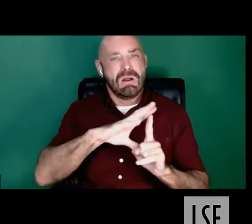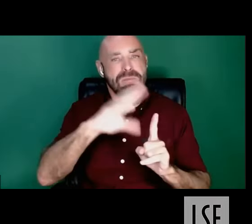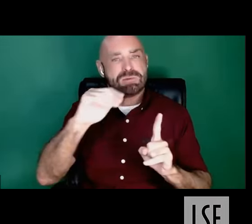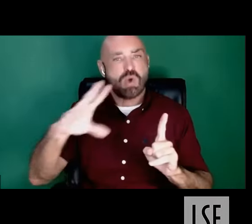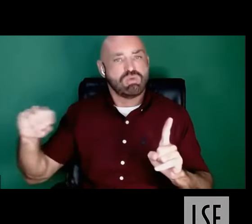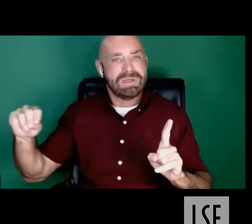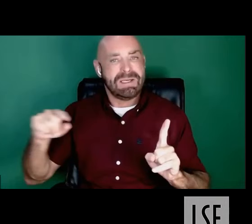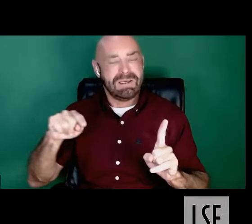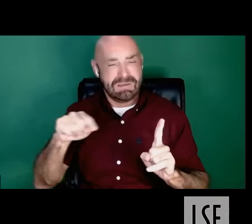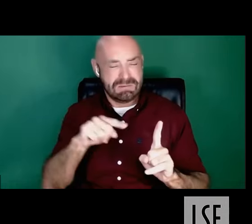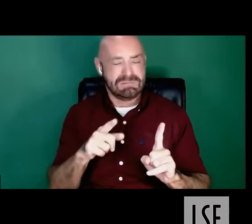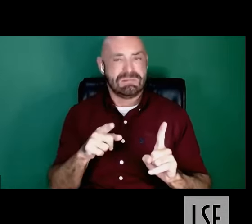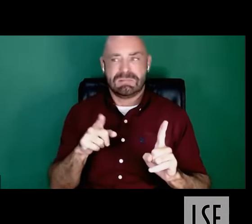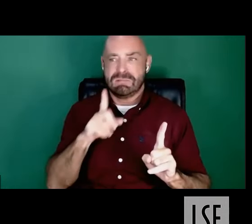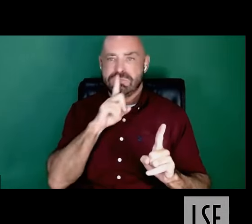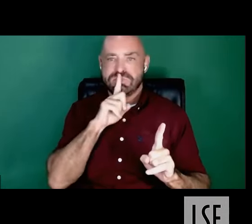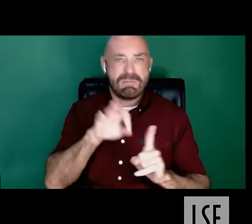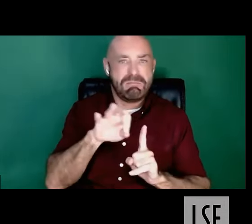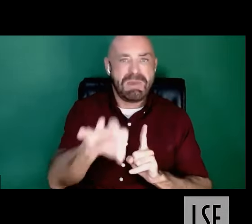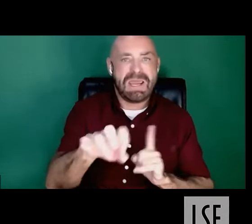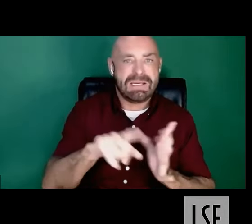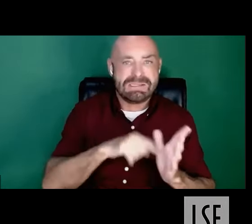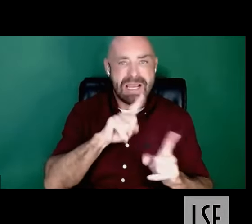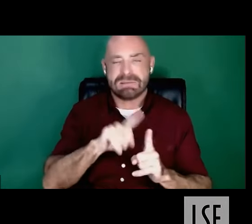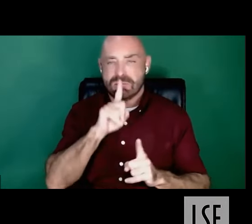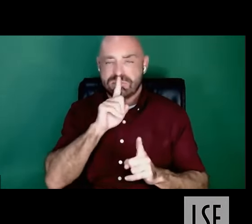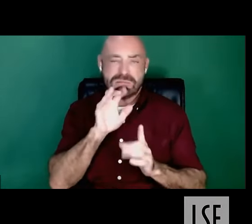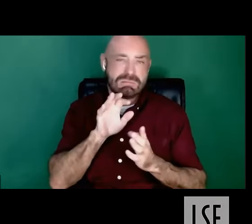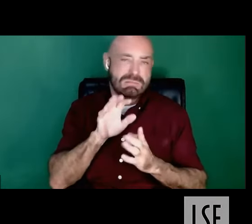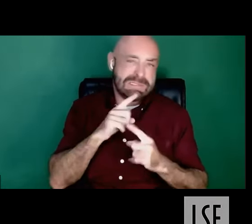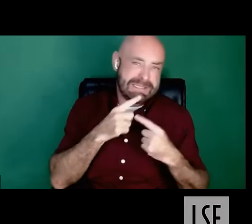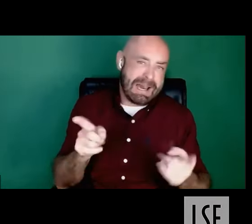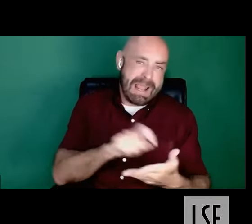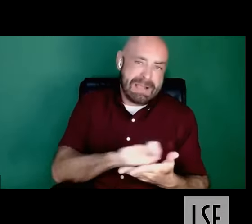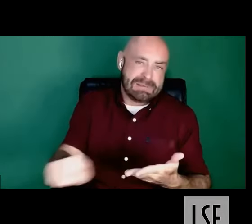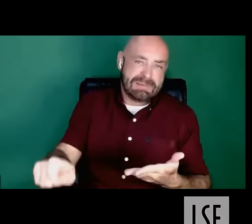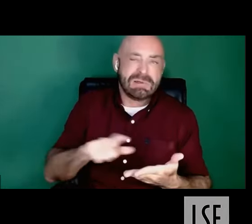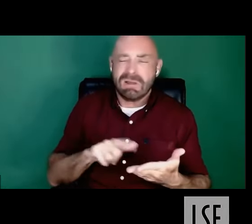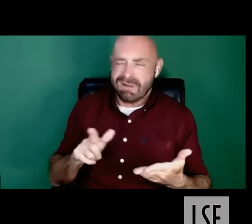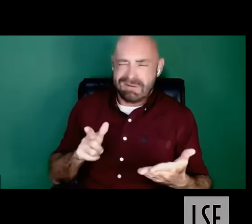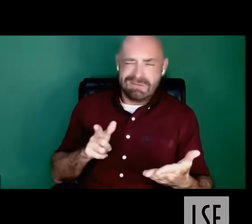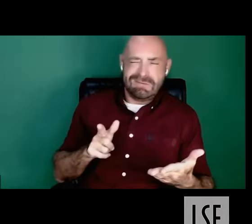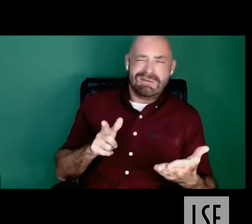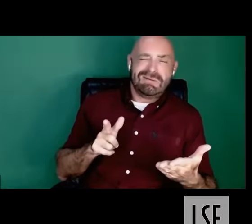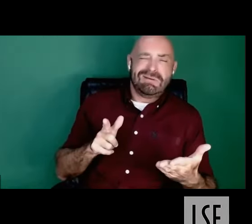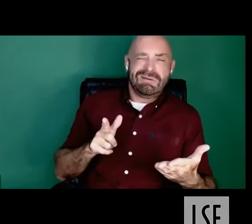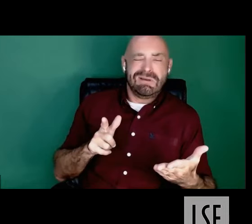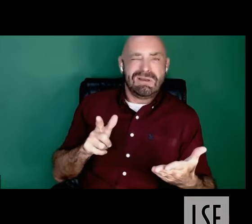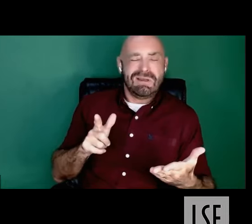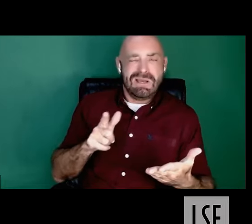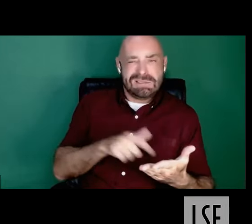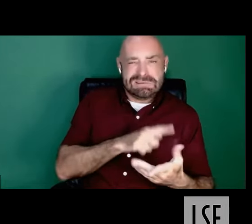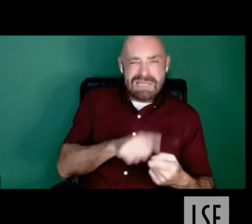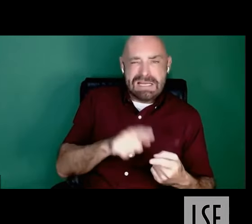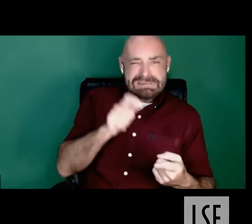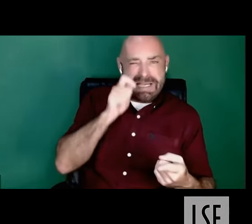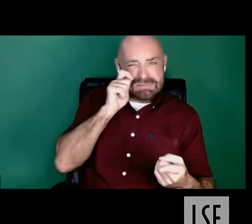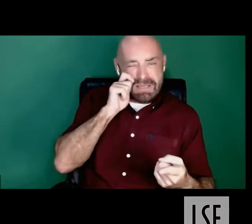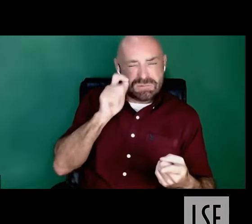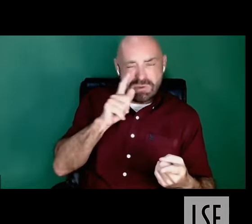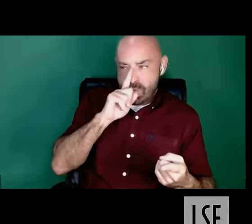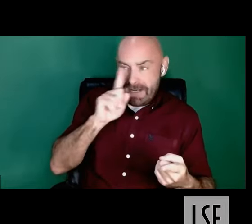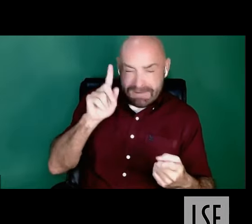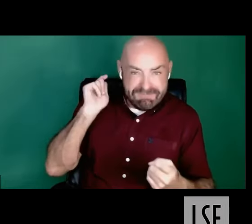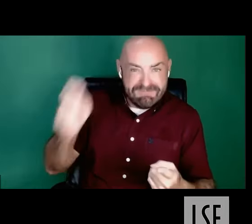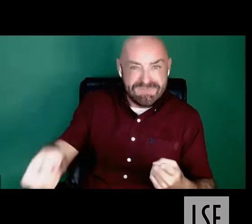didn't pay his taxes and he didn't declare it. And if we had more tax inspectors, we could have fined him a lot earlier. But isn't it time we